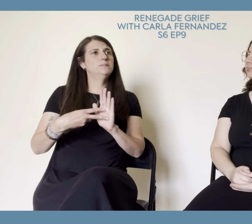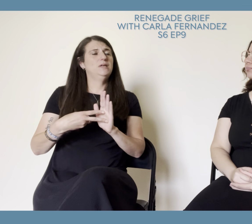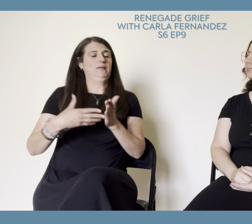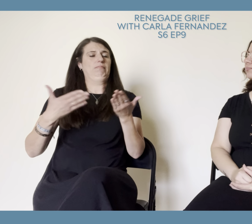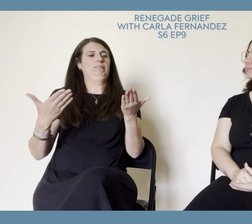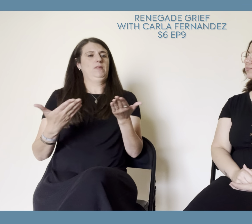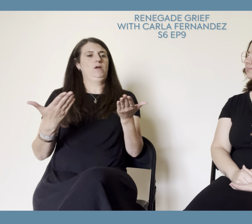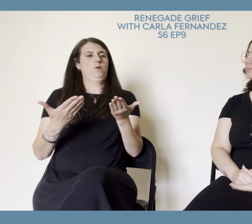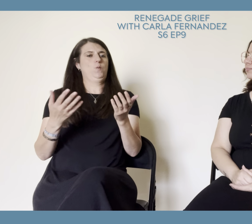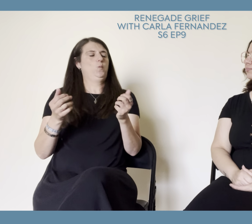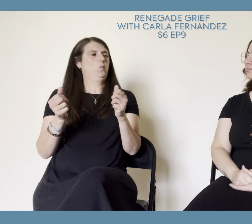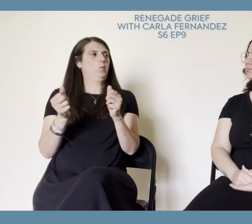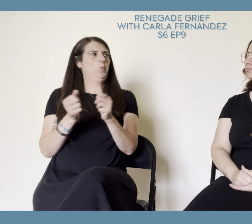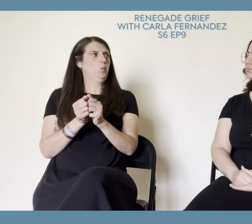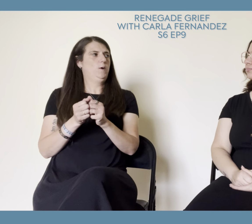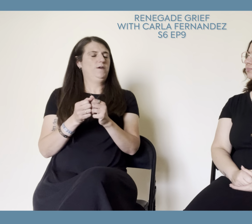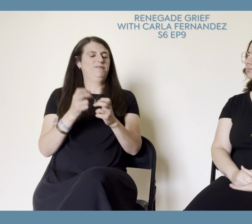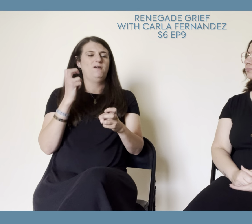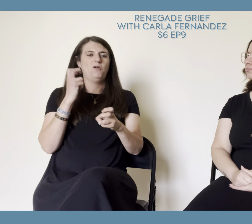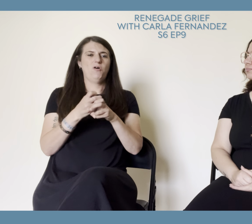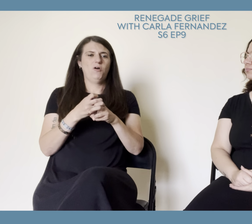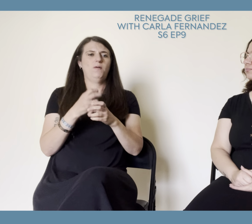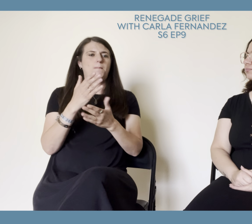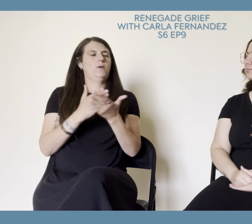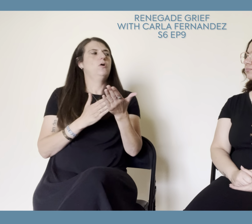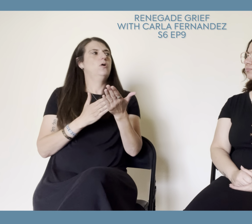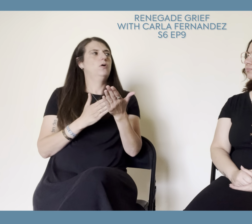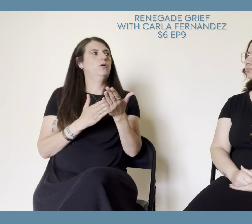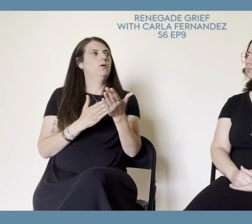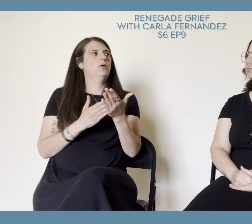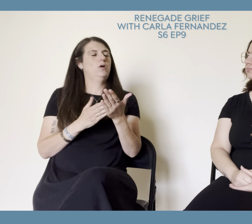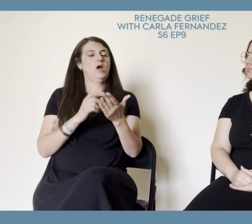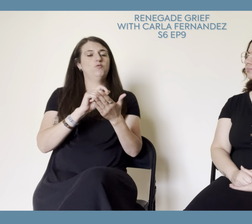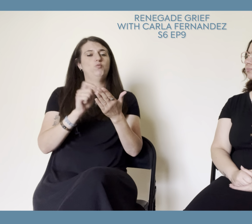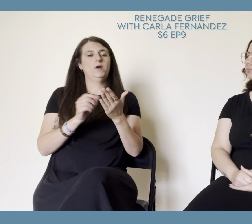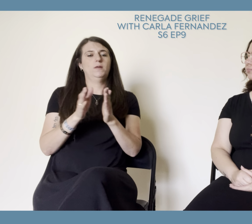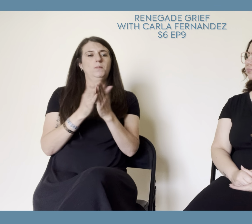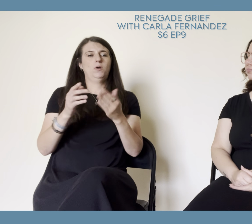with the hardness of it. I write in the book about this friend Hannah